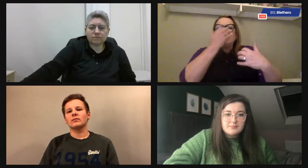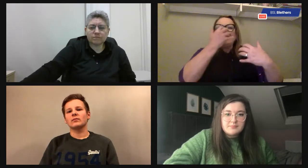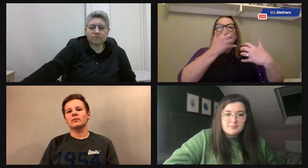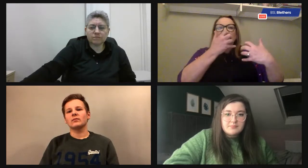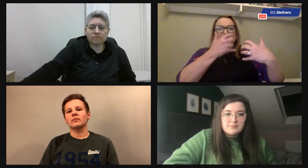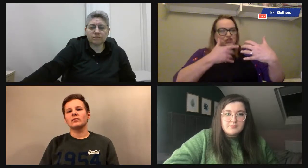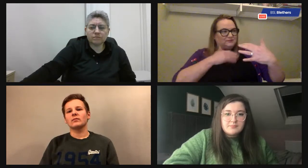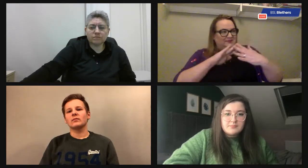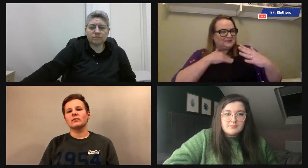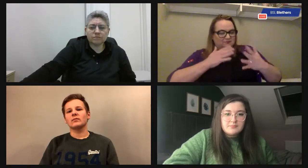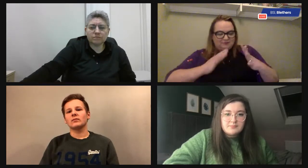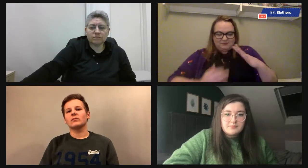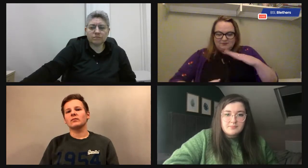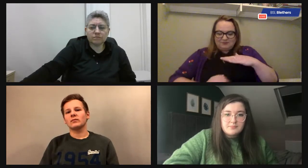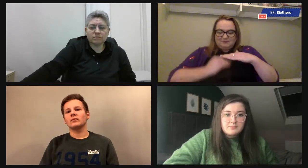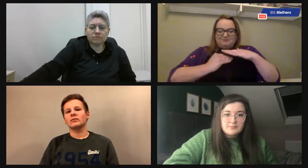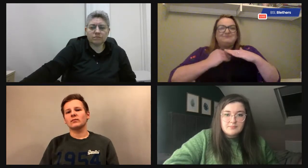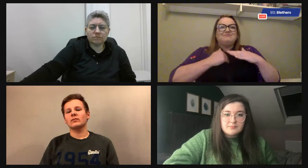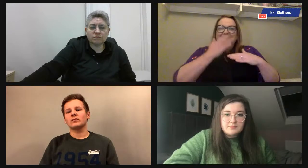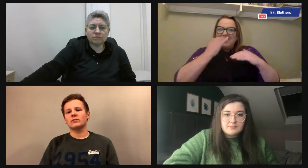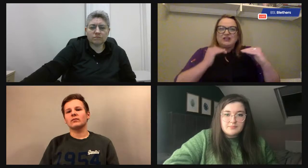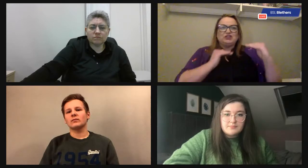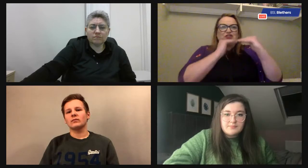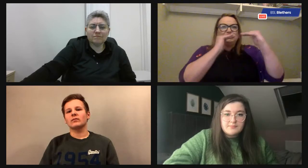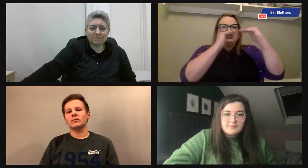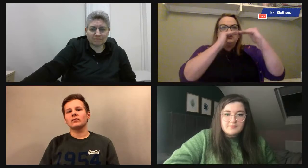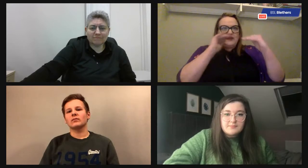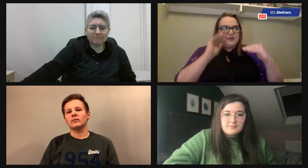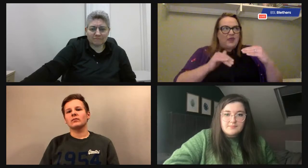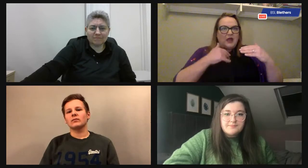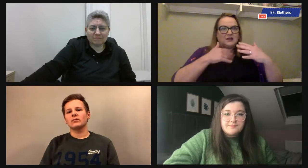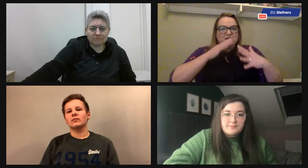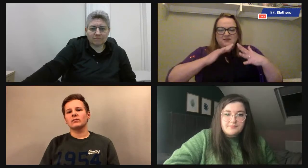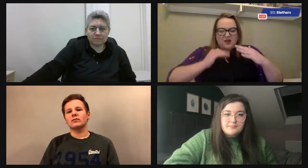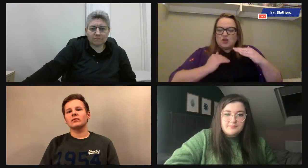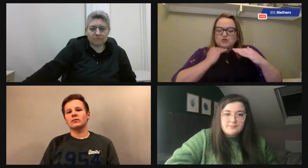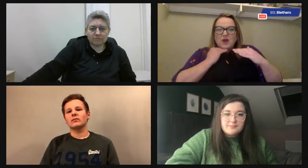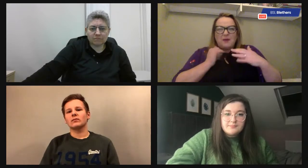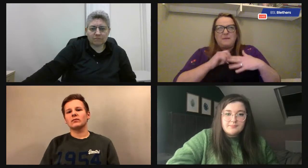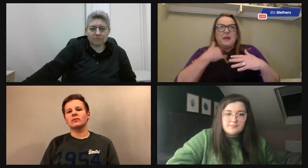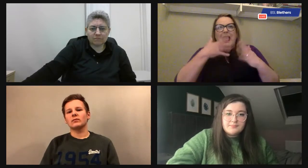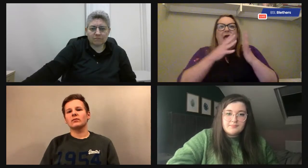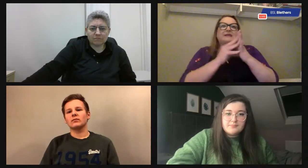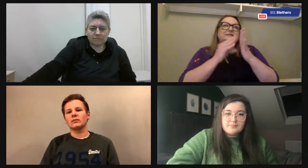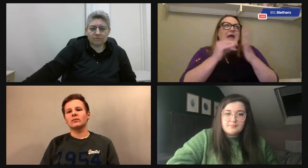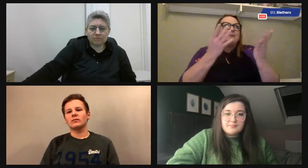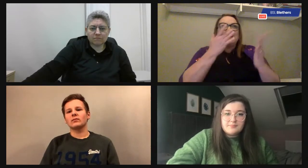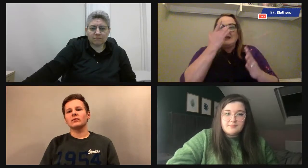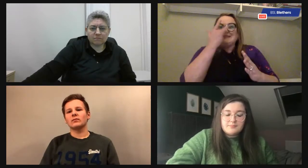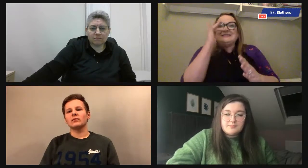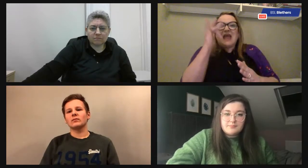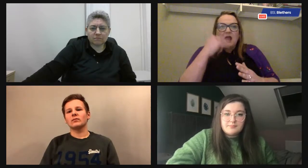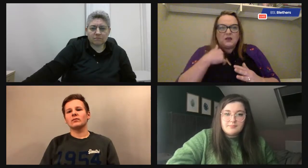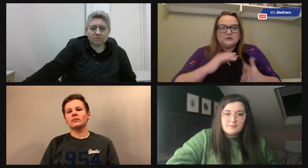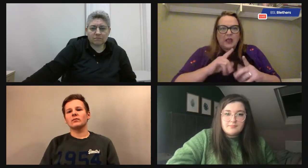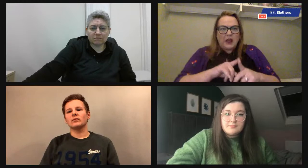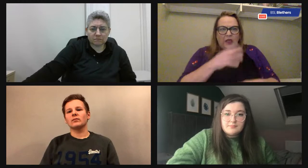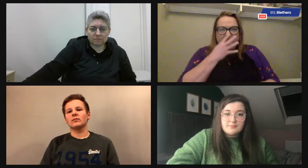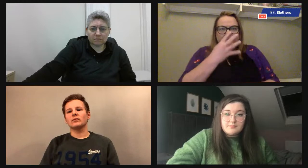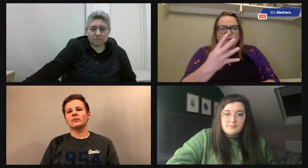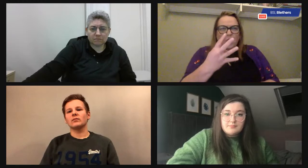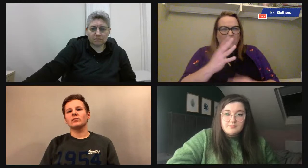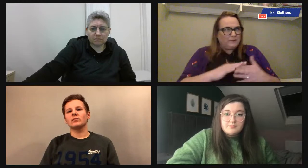home and making sure that they're actually getting sign language that's age appropriate. So,